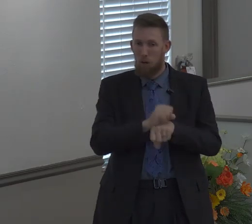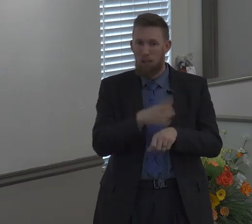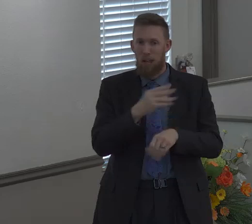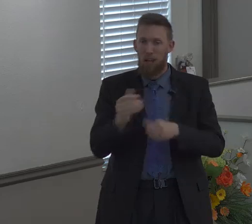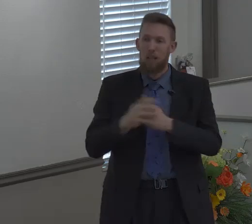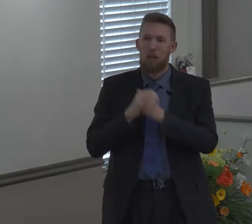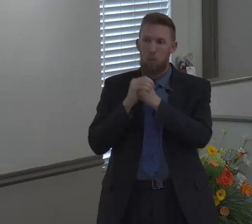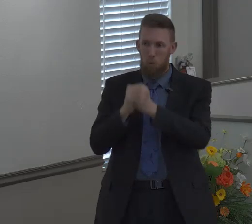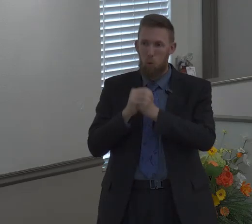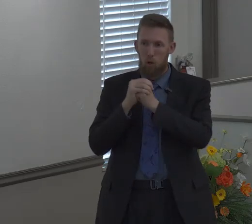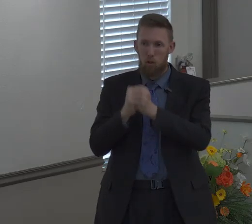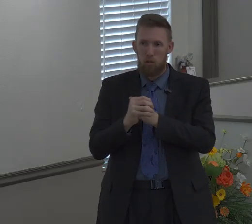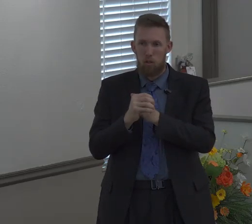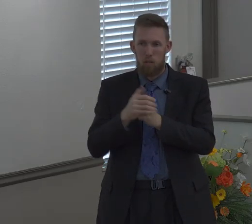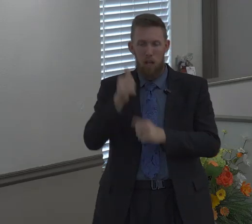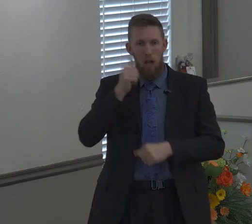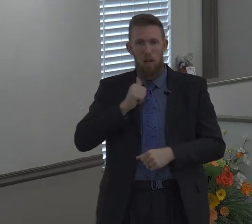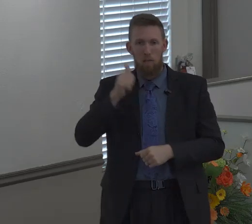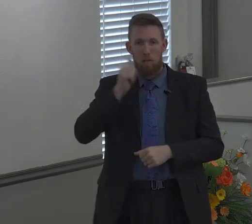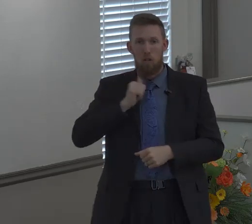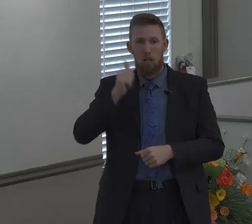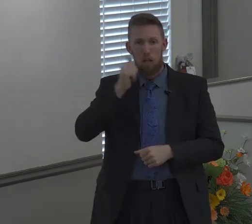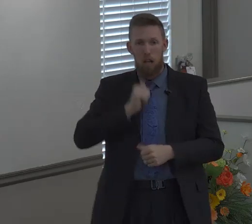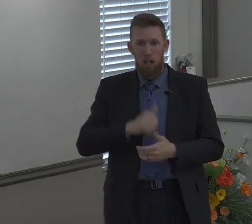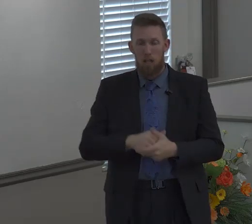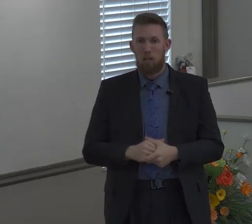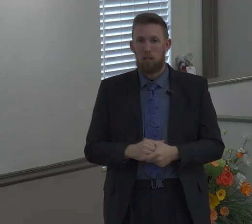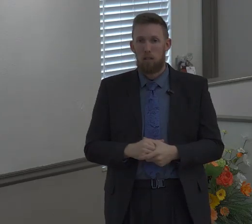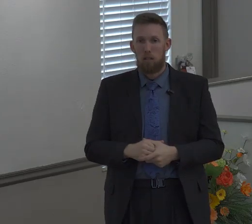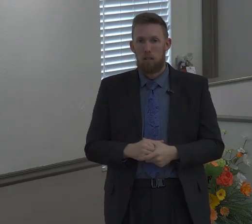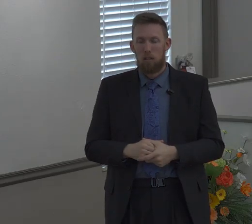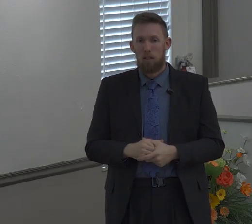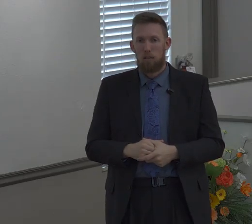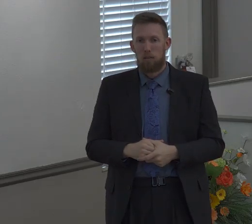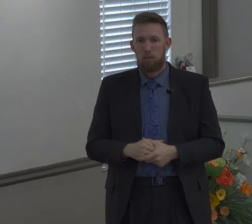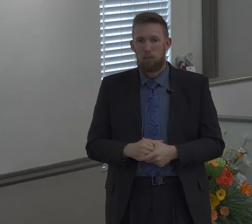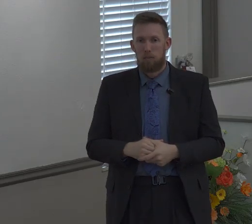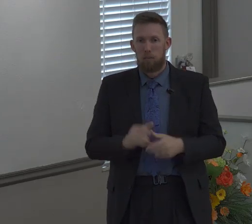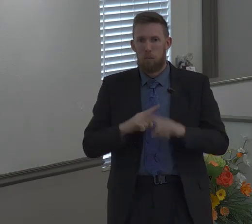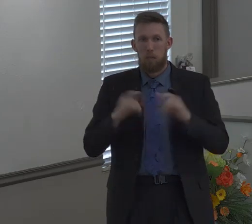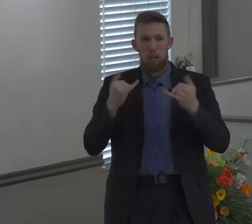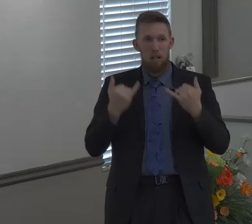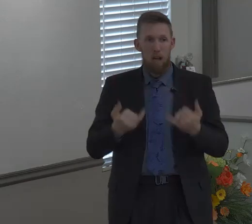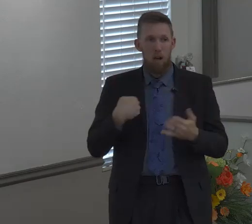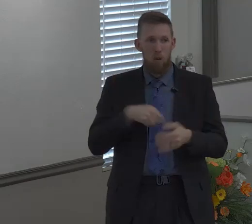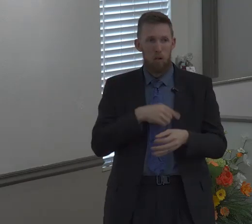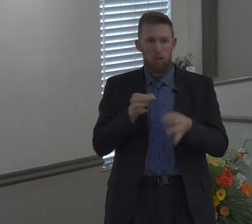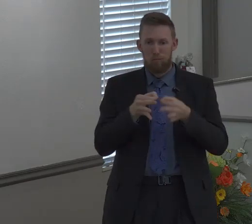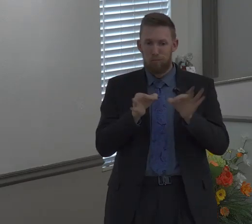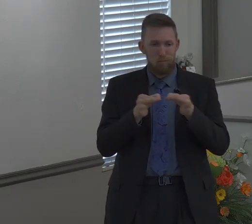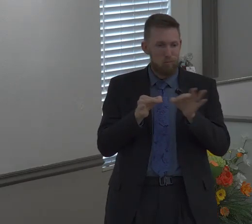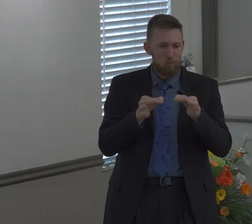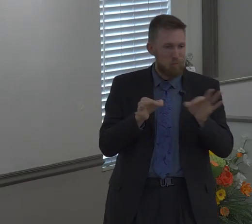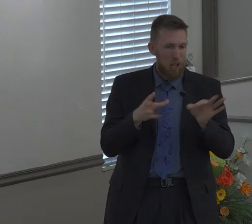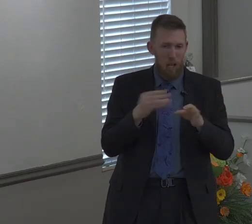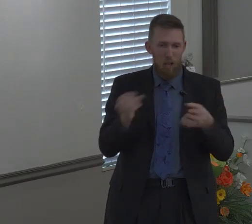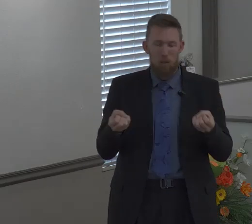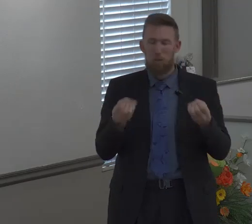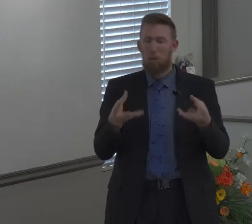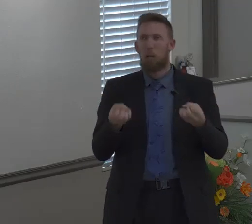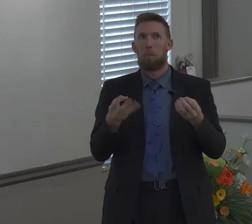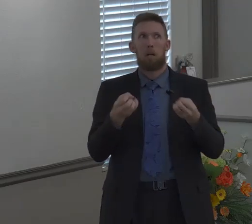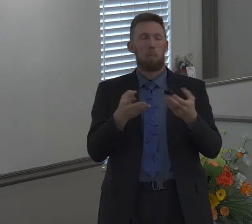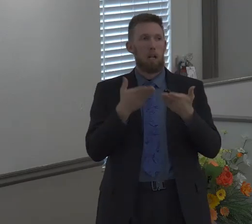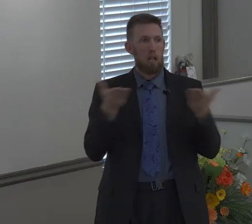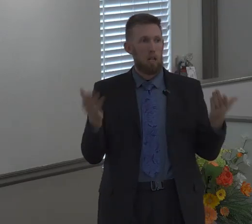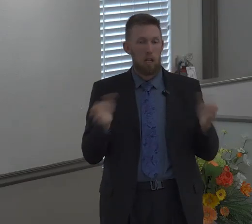they worked, and they worshiped. And they did it every day. Now we are totally distracted,